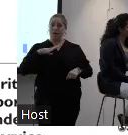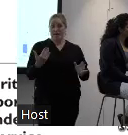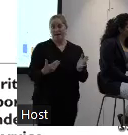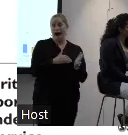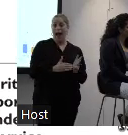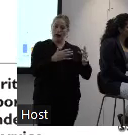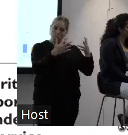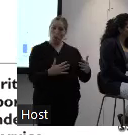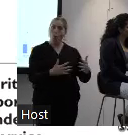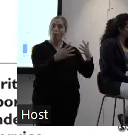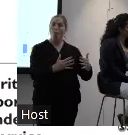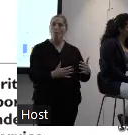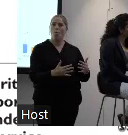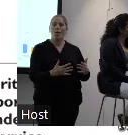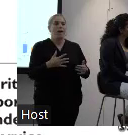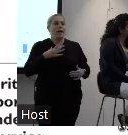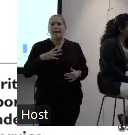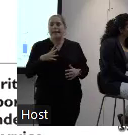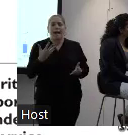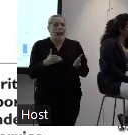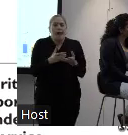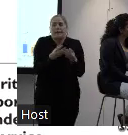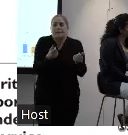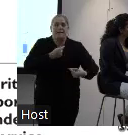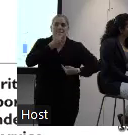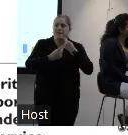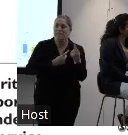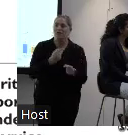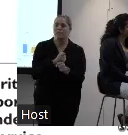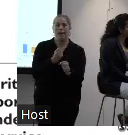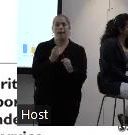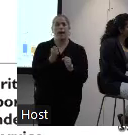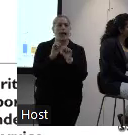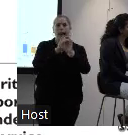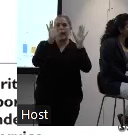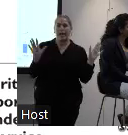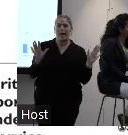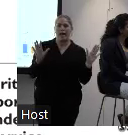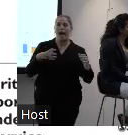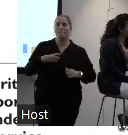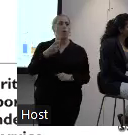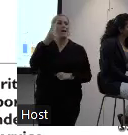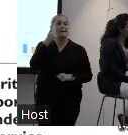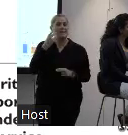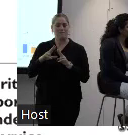on tailoring the information to the family and making sure the family needs are